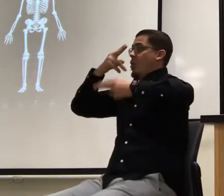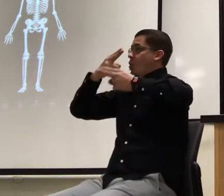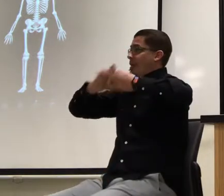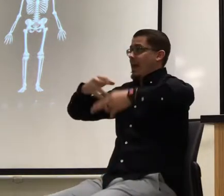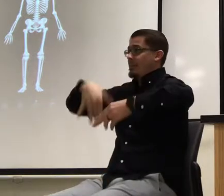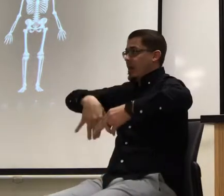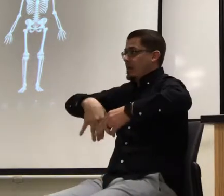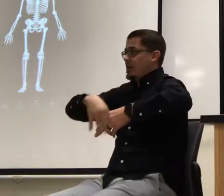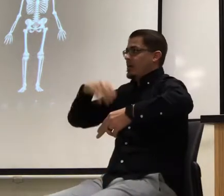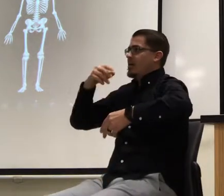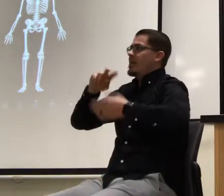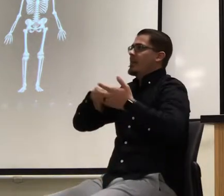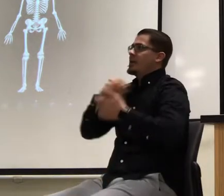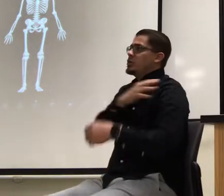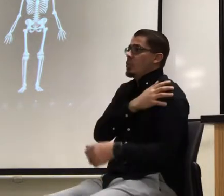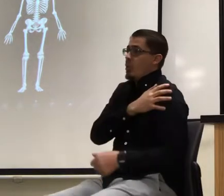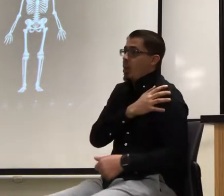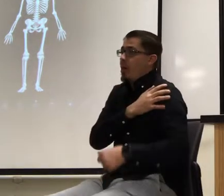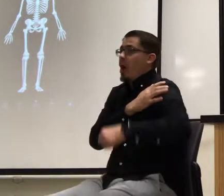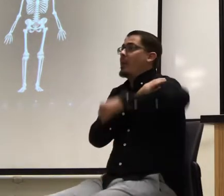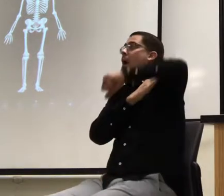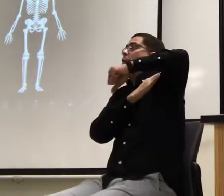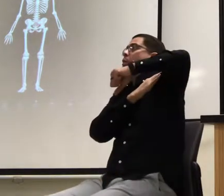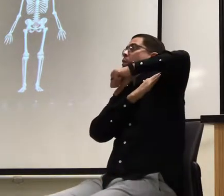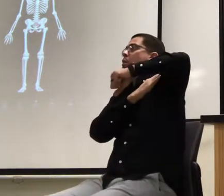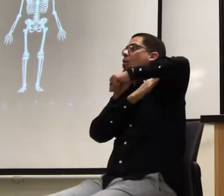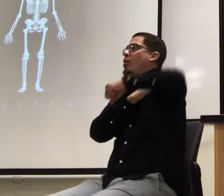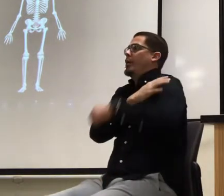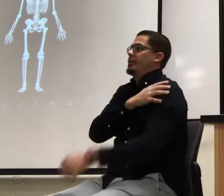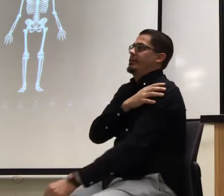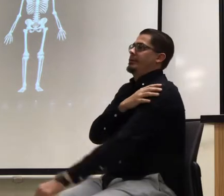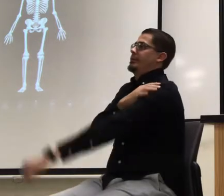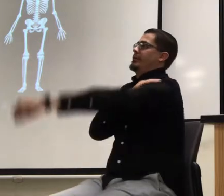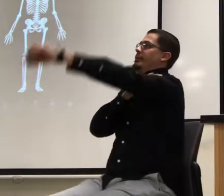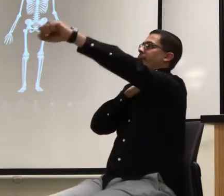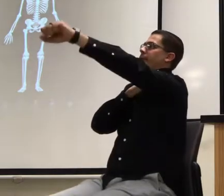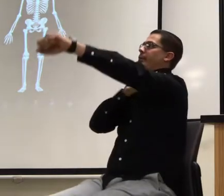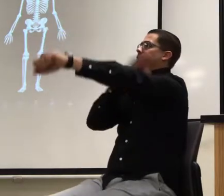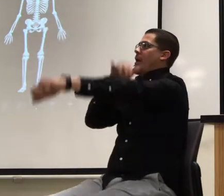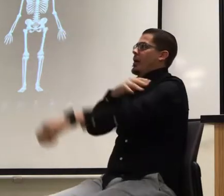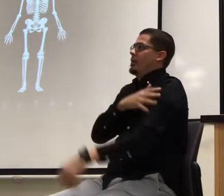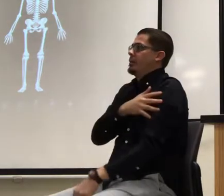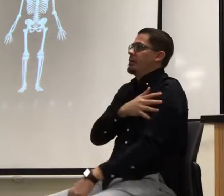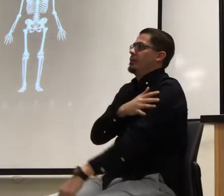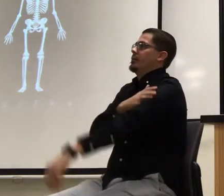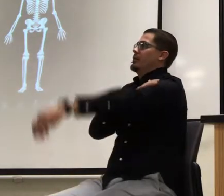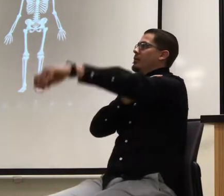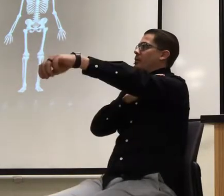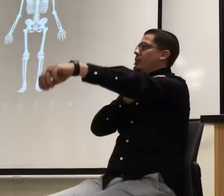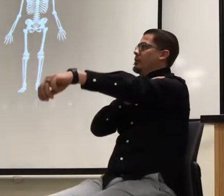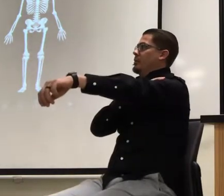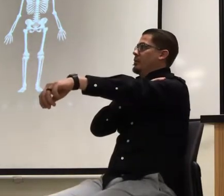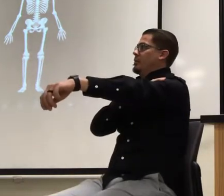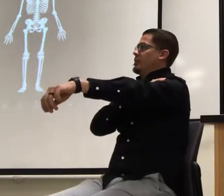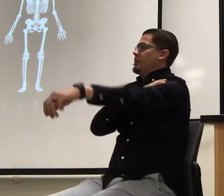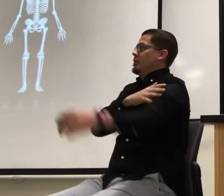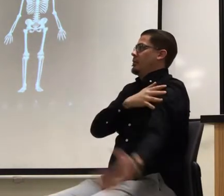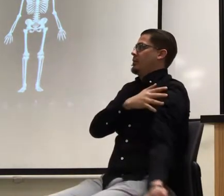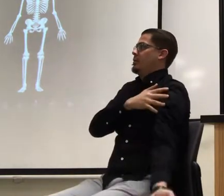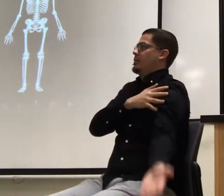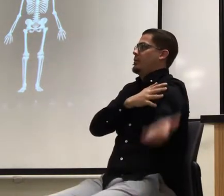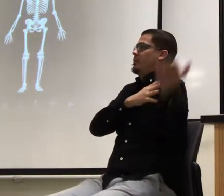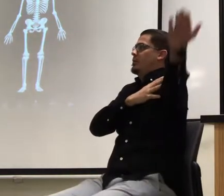That means you pull the arm out in the frontal plane, right? Does that make sense? I knew where it